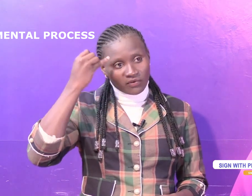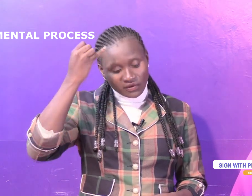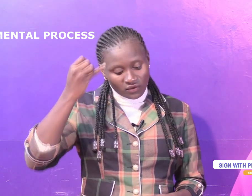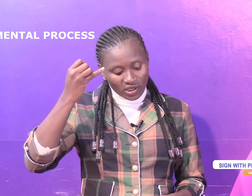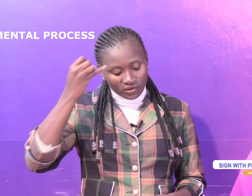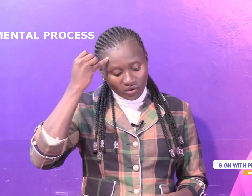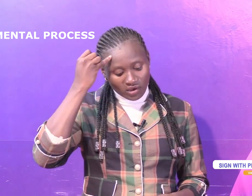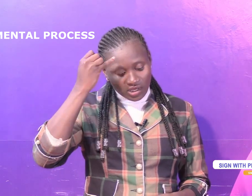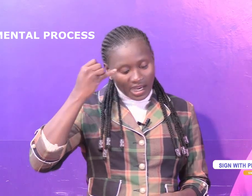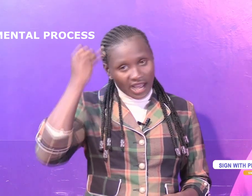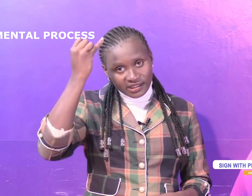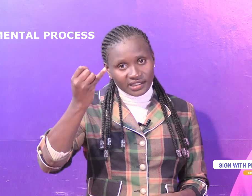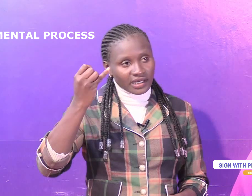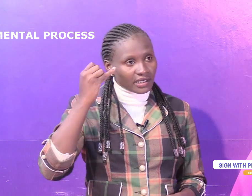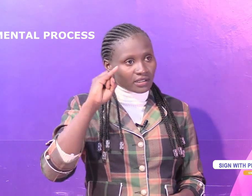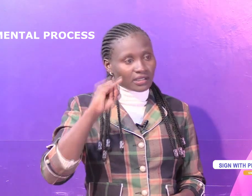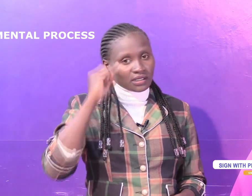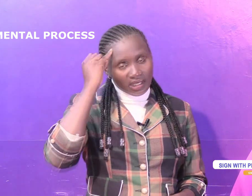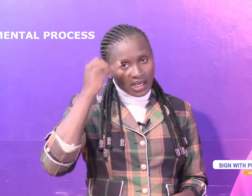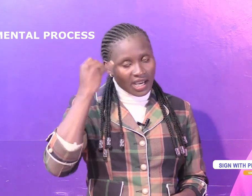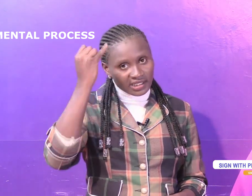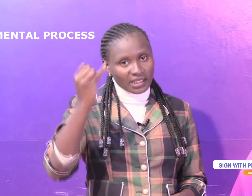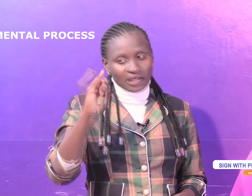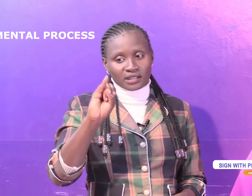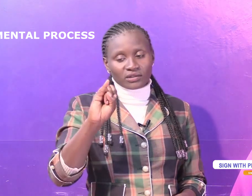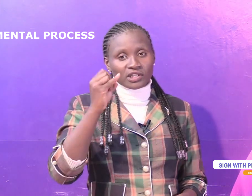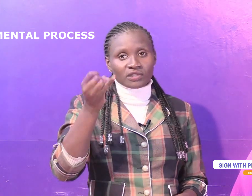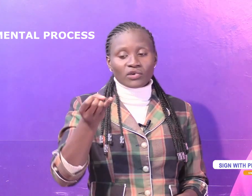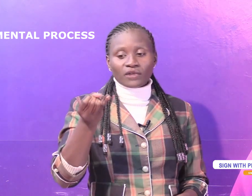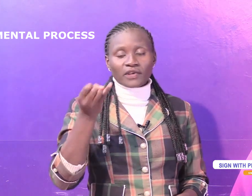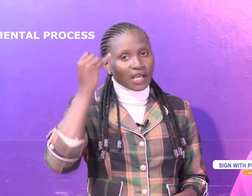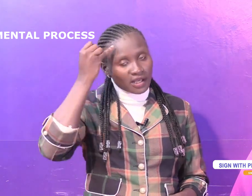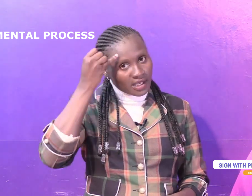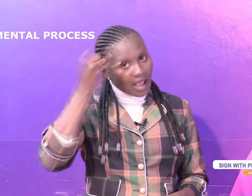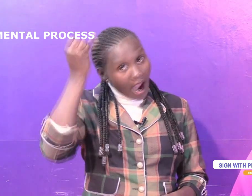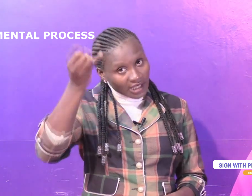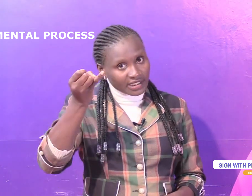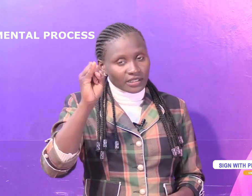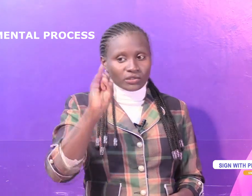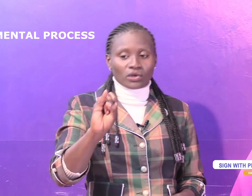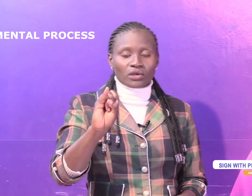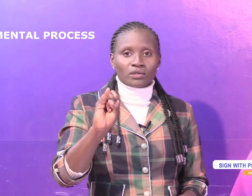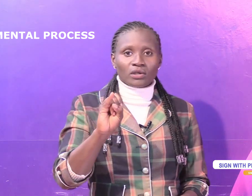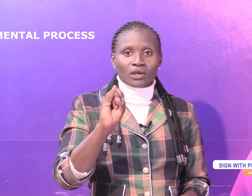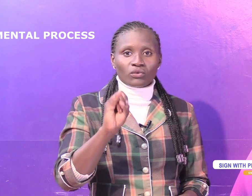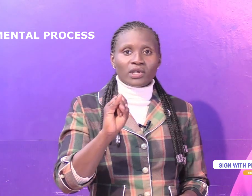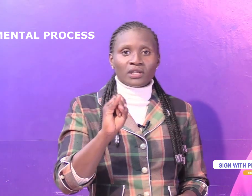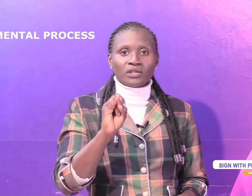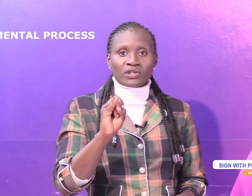forward. So idea. Using small finger, idea. So we are initializing a